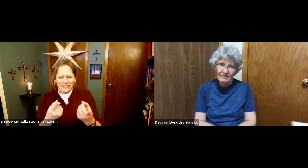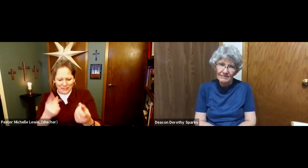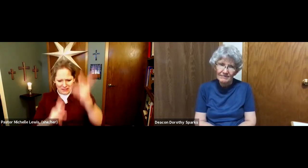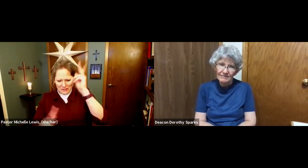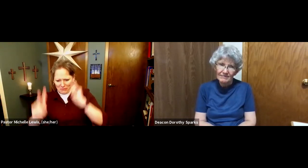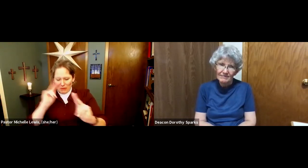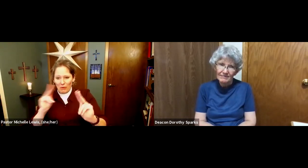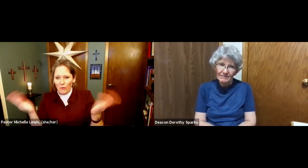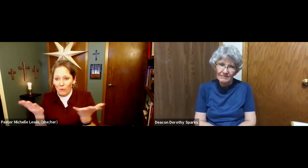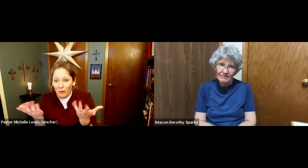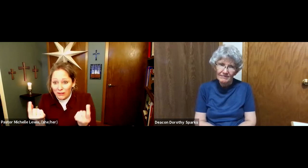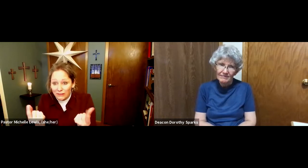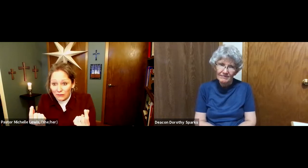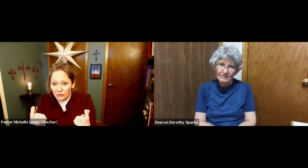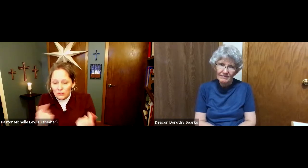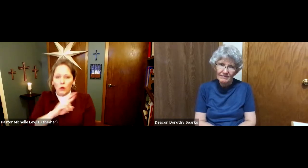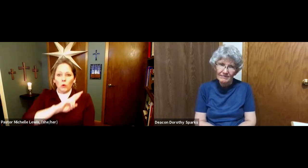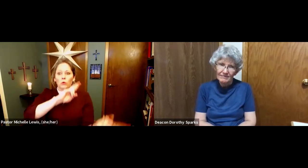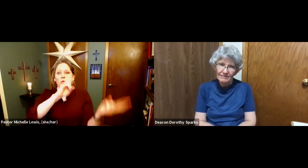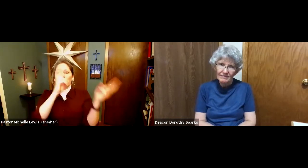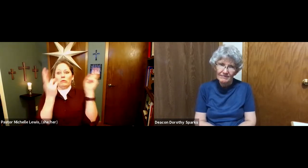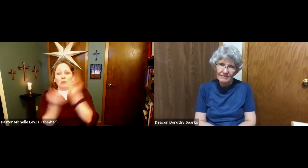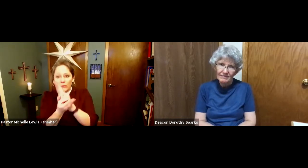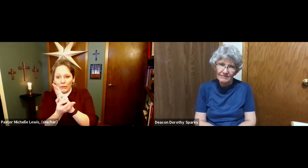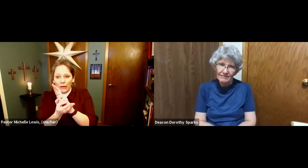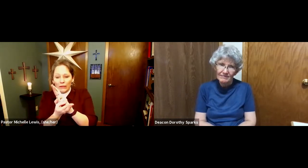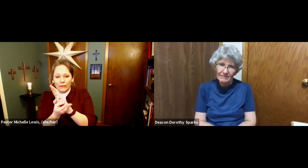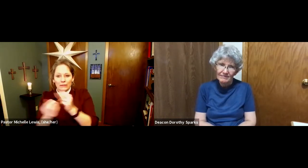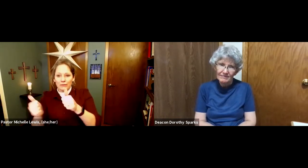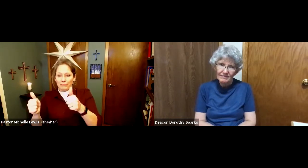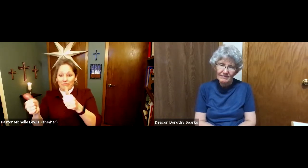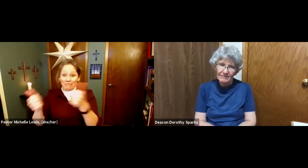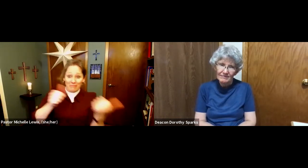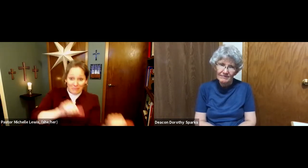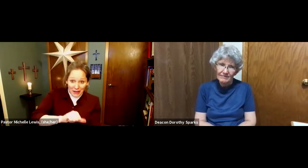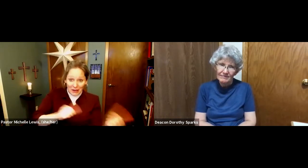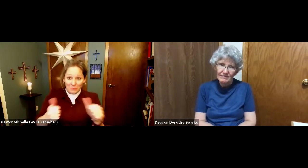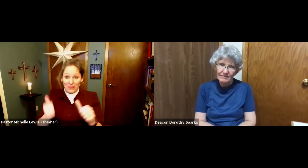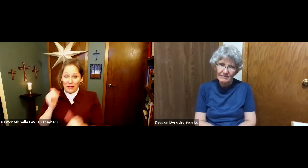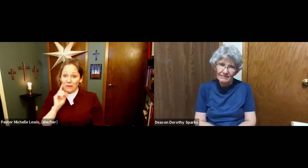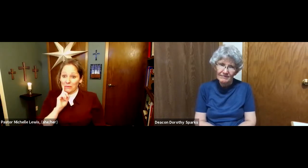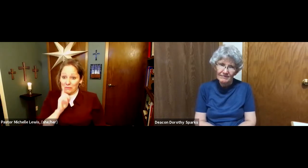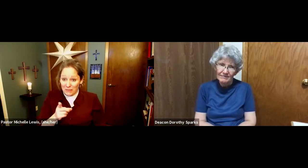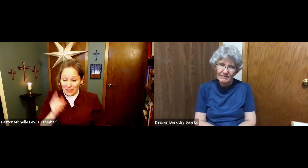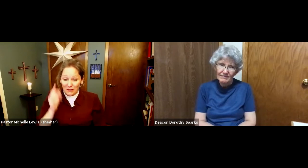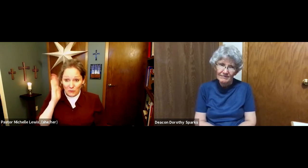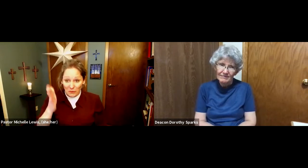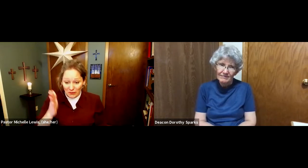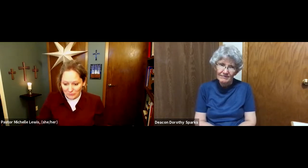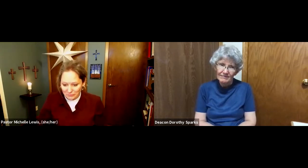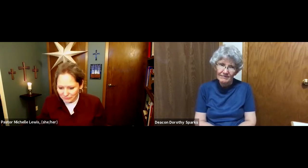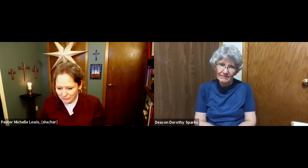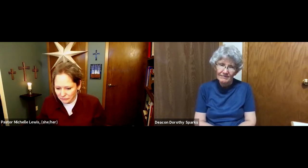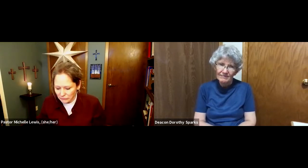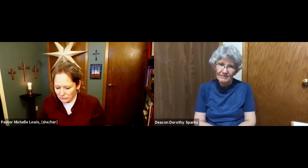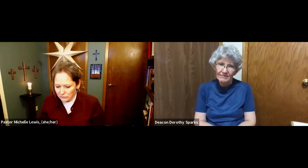This guy is just wandering around and he's calling out to people to repent and be baptized.